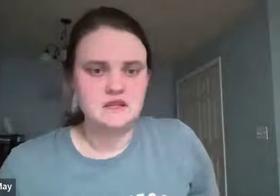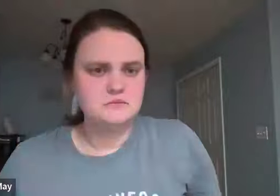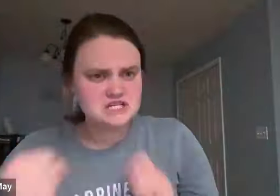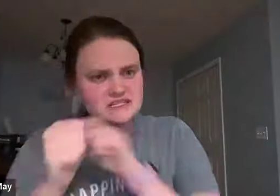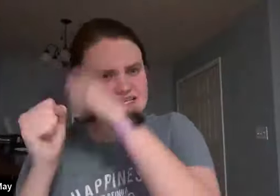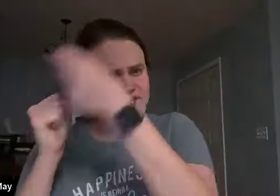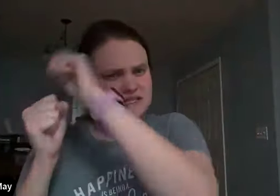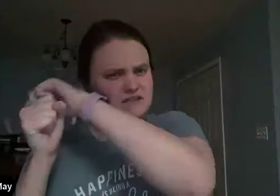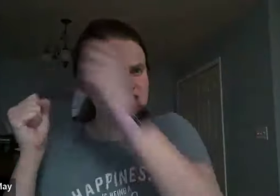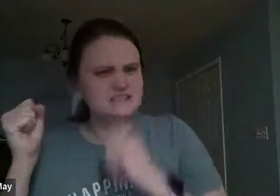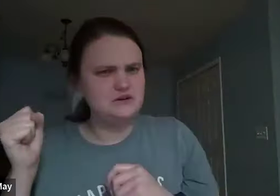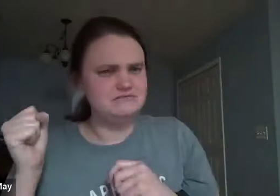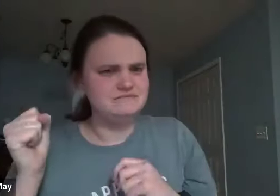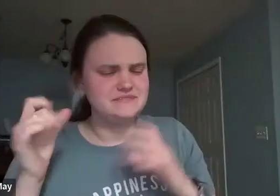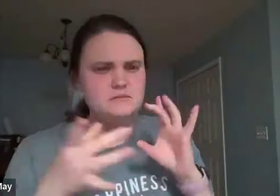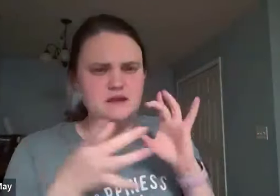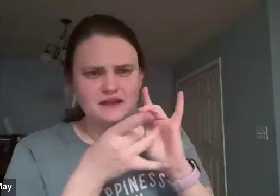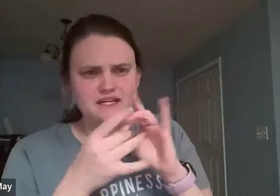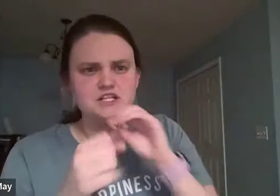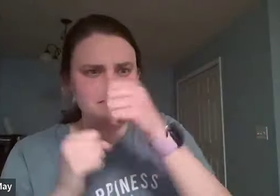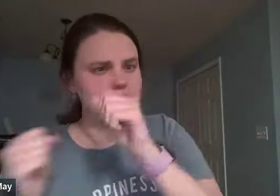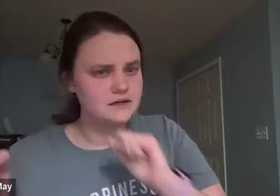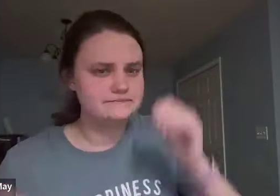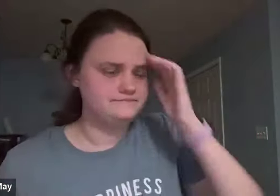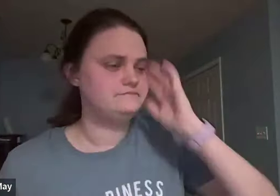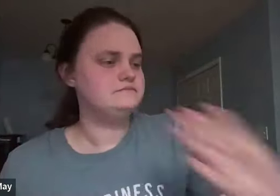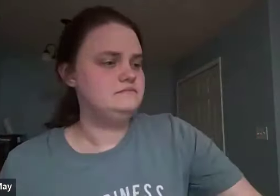But just in case if you see this, you can still make that connection of banana.